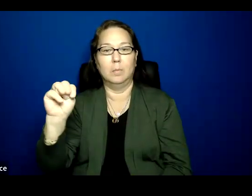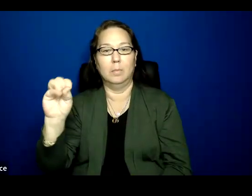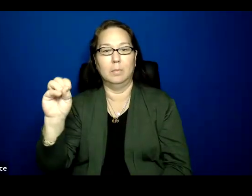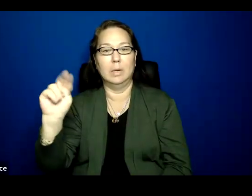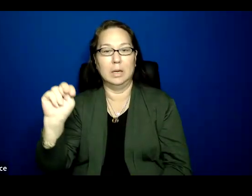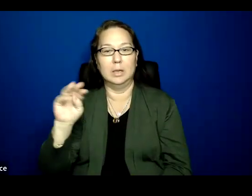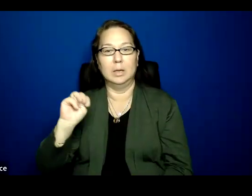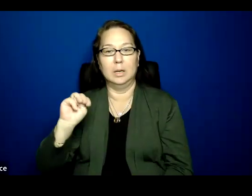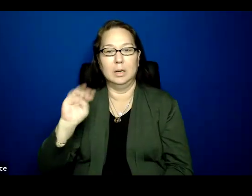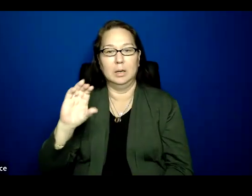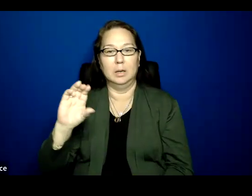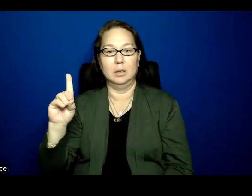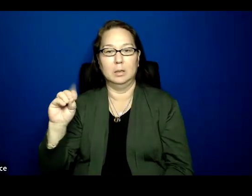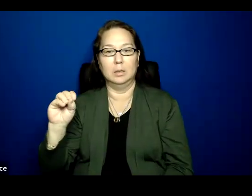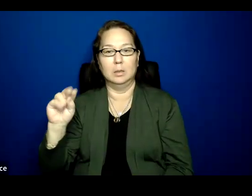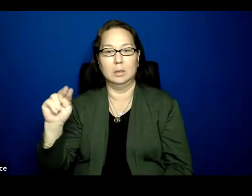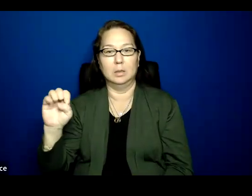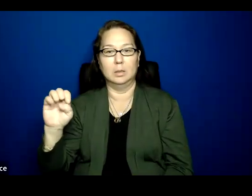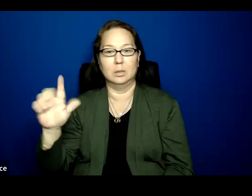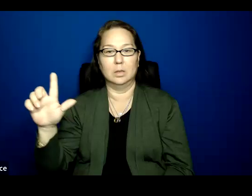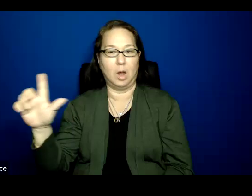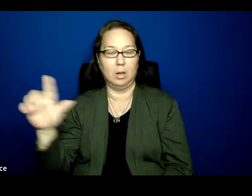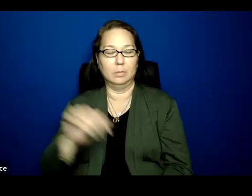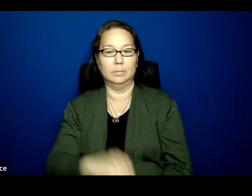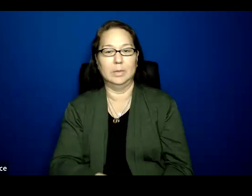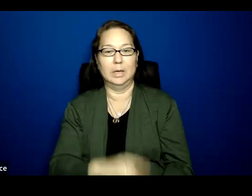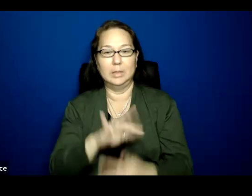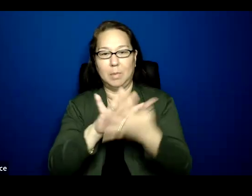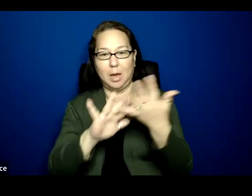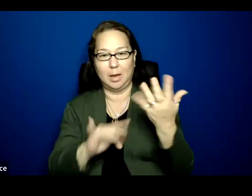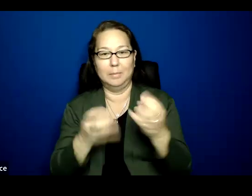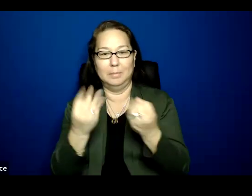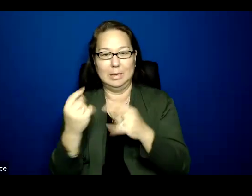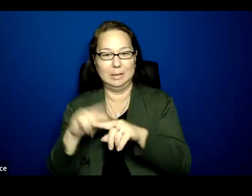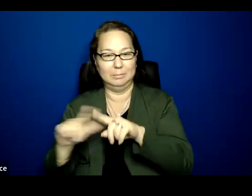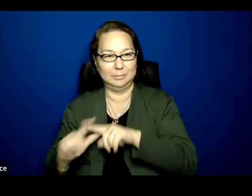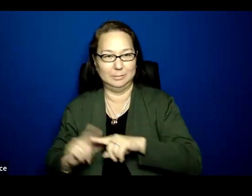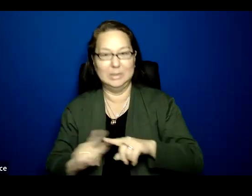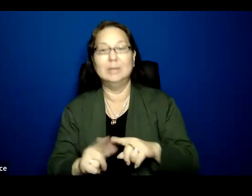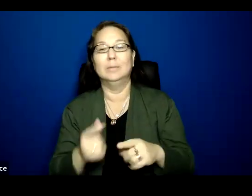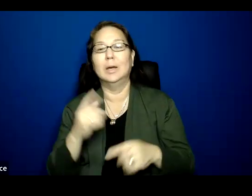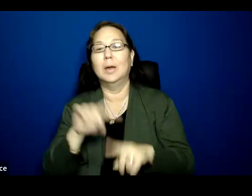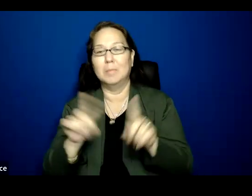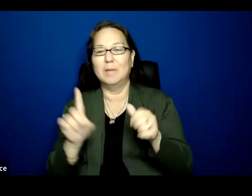Himani Marshall, Eric Berg, Roseanne Tang, and John Mudd. Solomon McDonald.